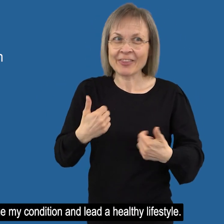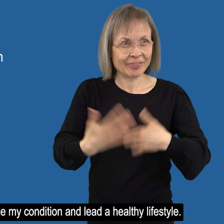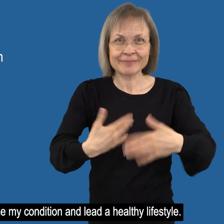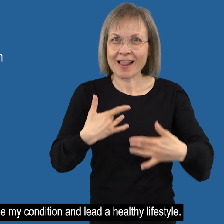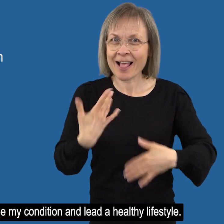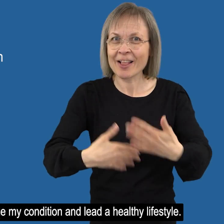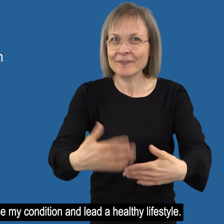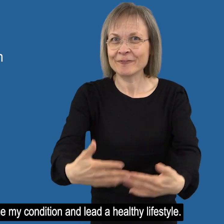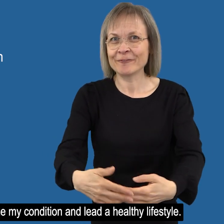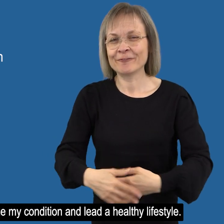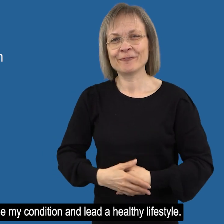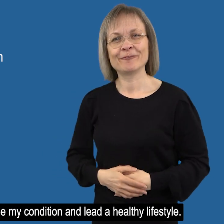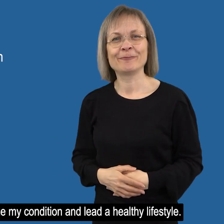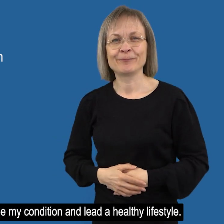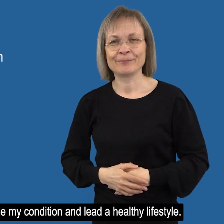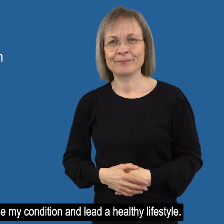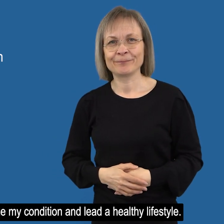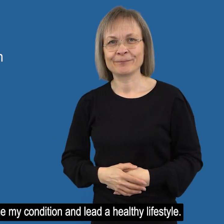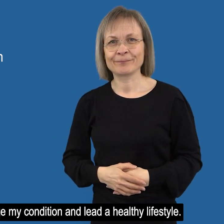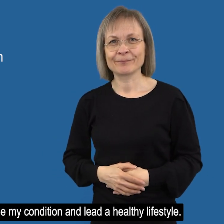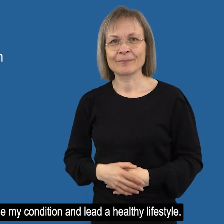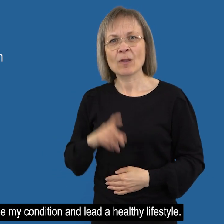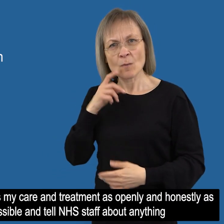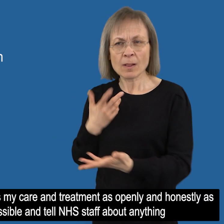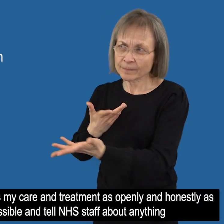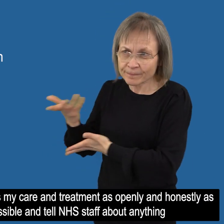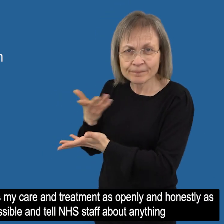me manage my condition and lead a healthy lifestyle.